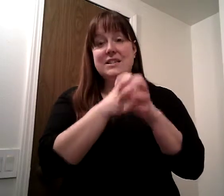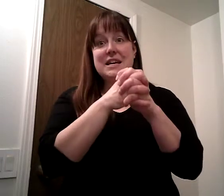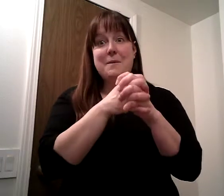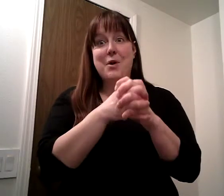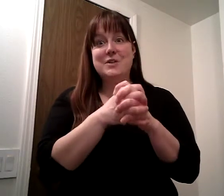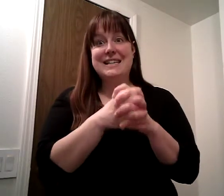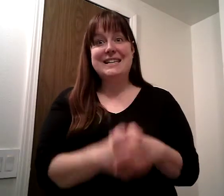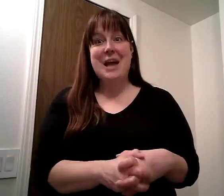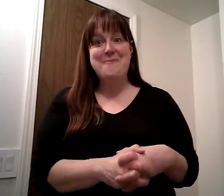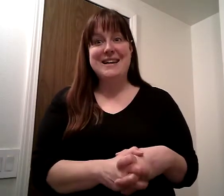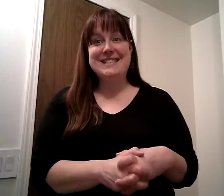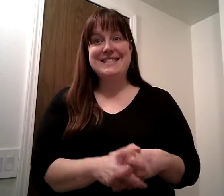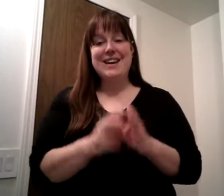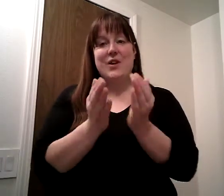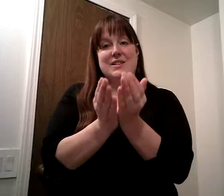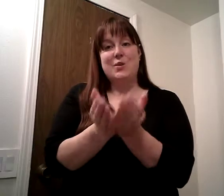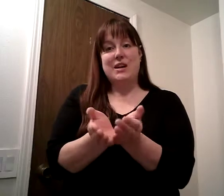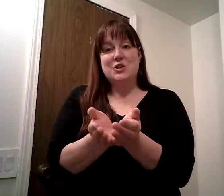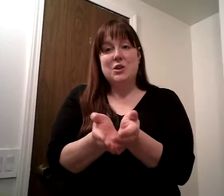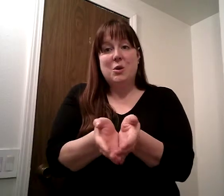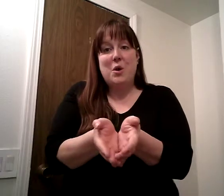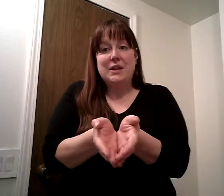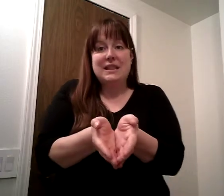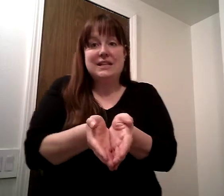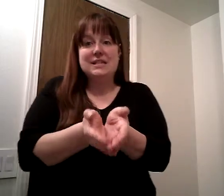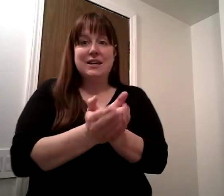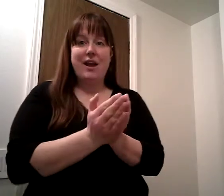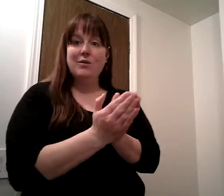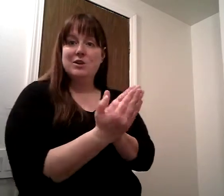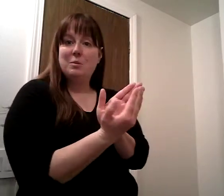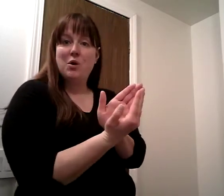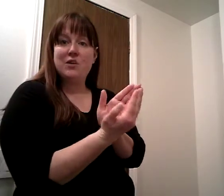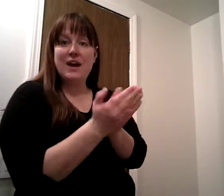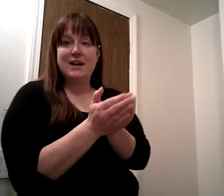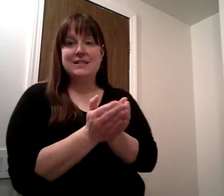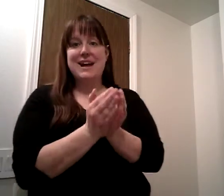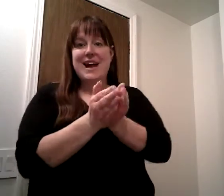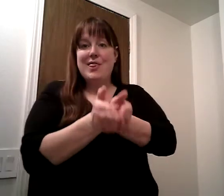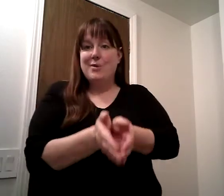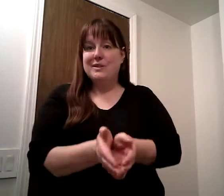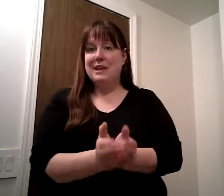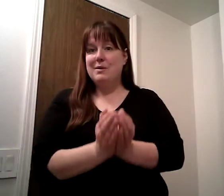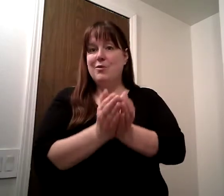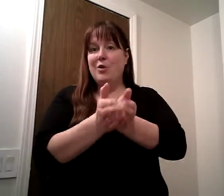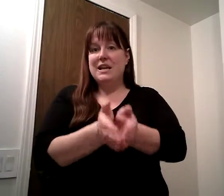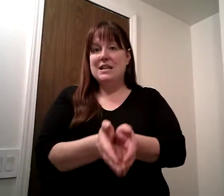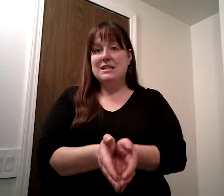Tossing the boat in a tempest. Okay, so we're going to do a little boat like this. Okay, we're going to do a boat with our hands, and the boat's going to be rolling in the